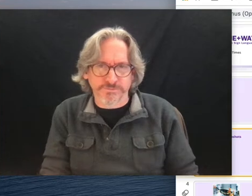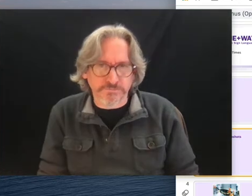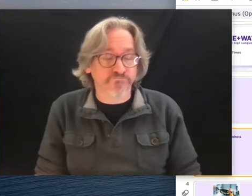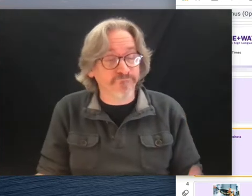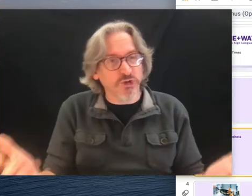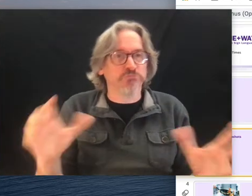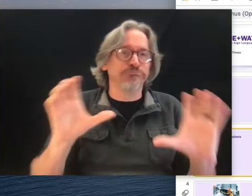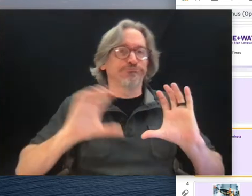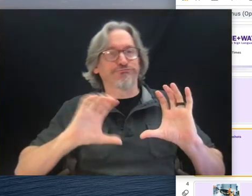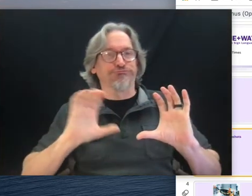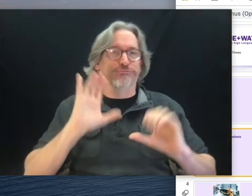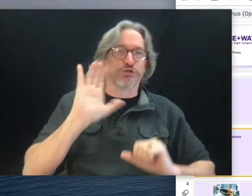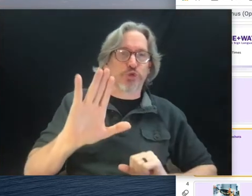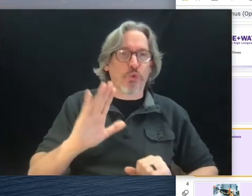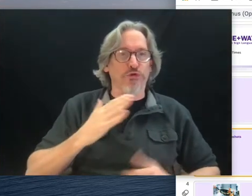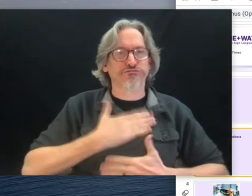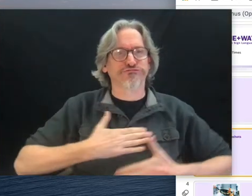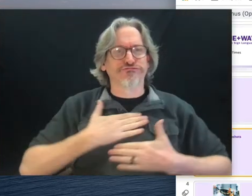conversation.